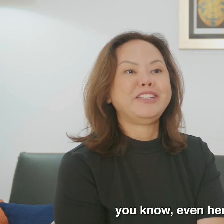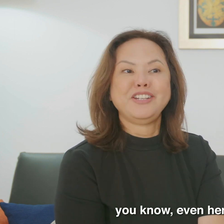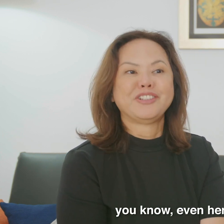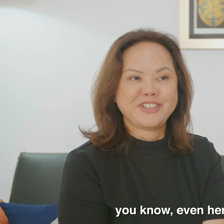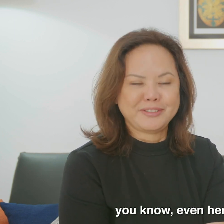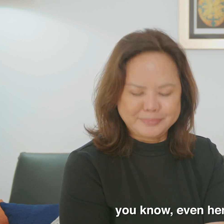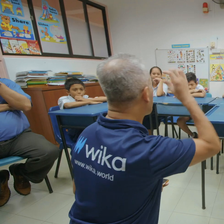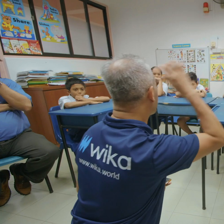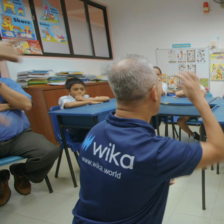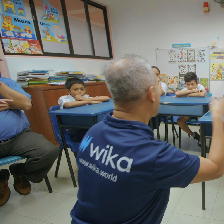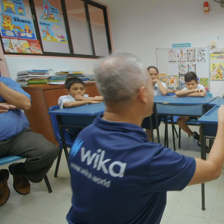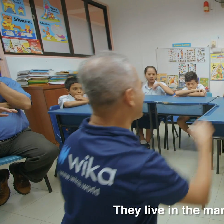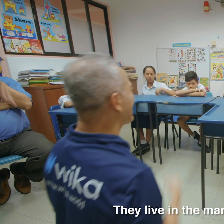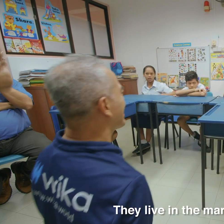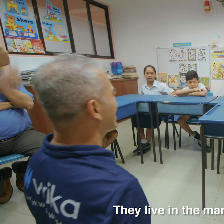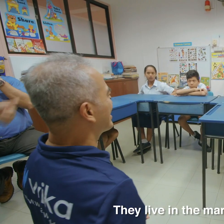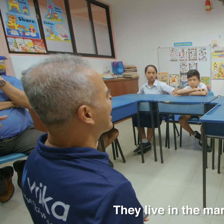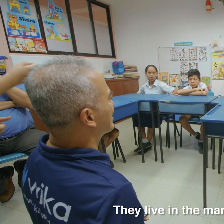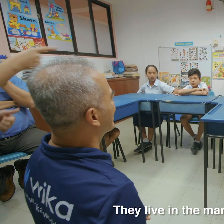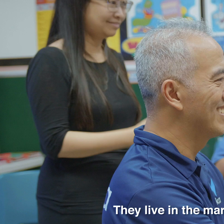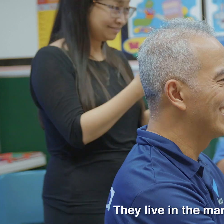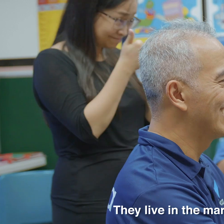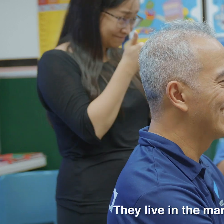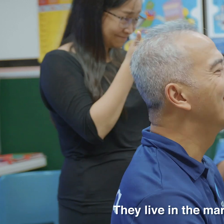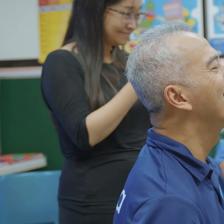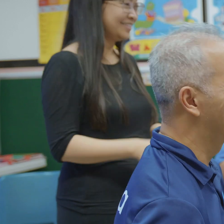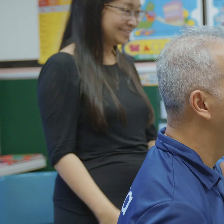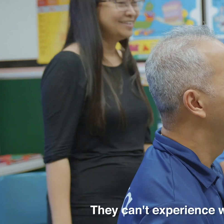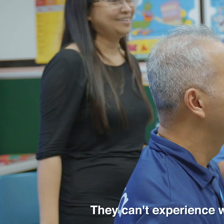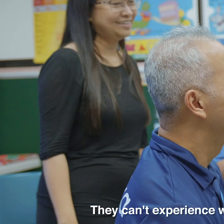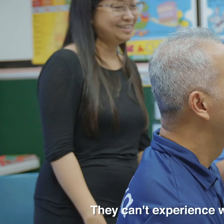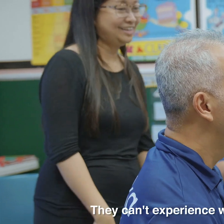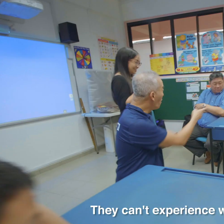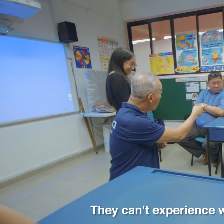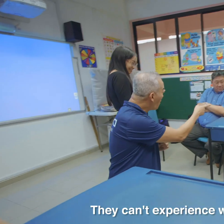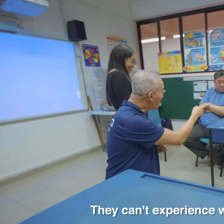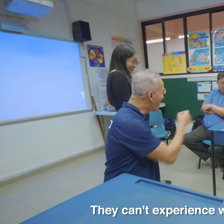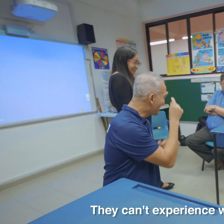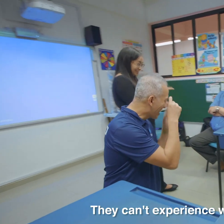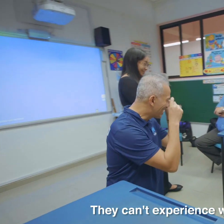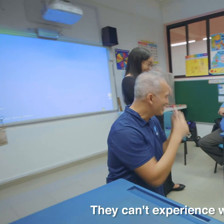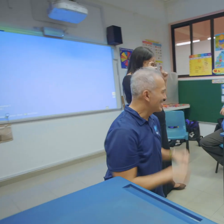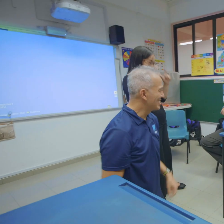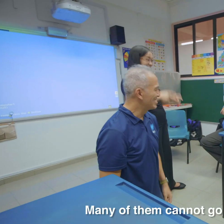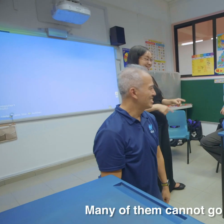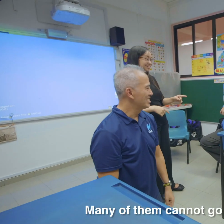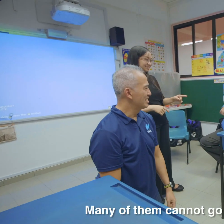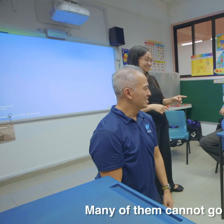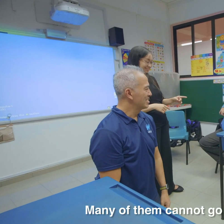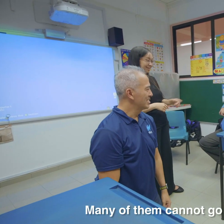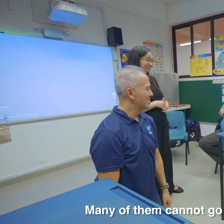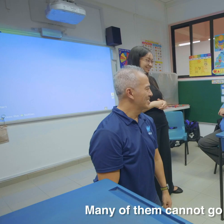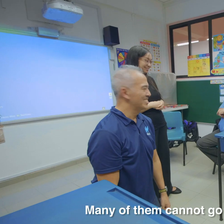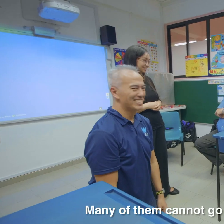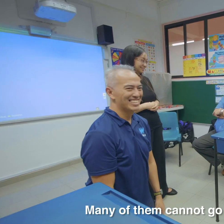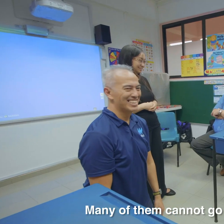her own teachers. They live in the margins of society. They can't experience what we experience. Many of